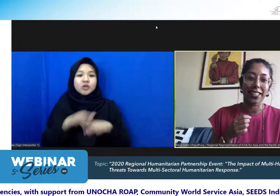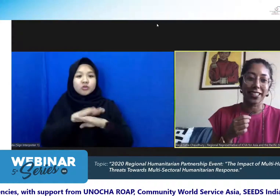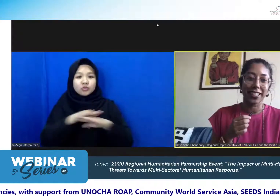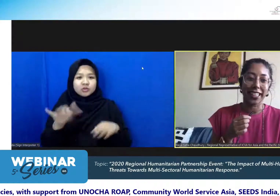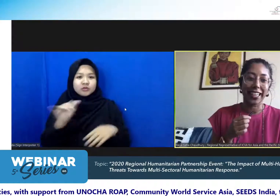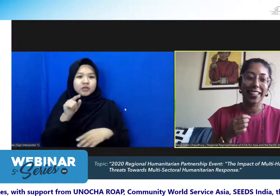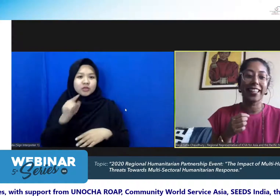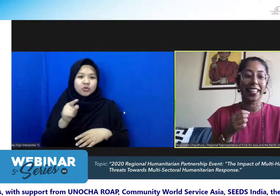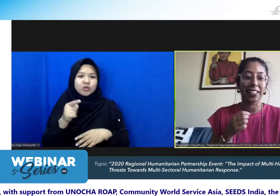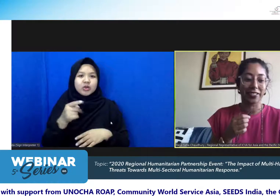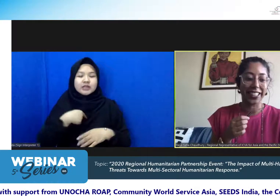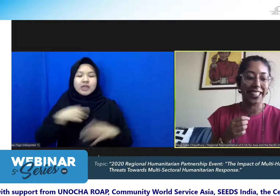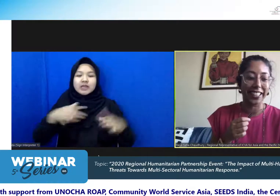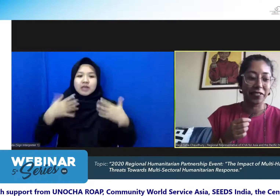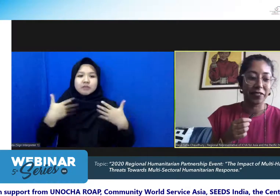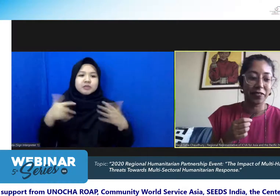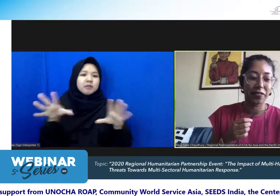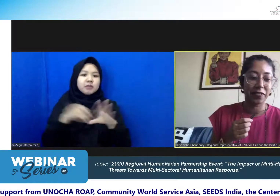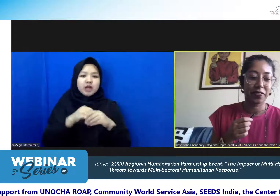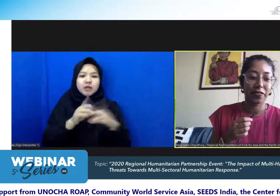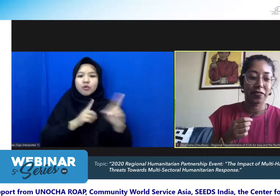the discussion today. Thanks, Rizky.